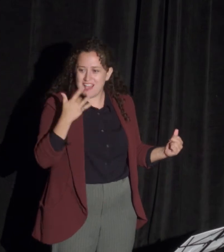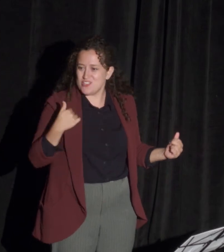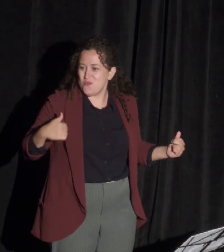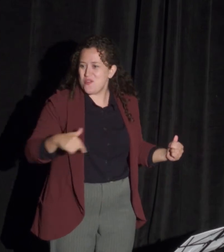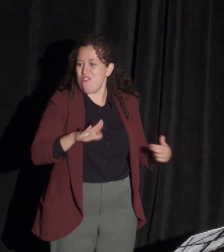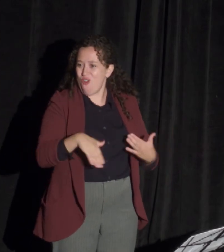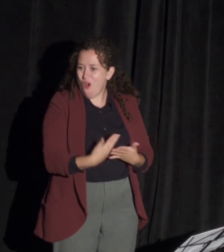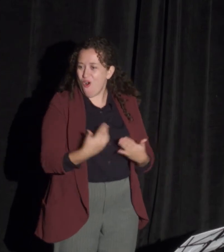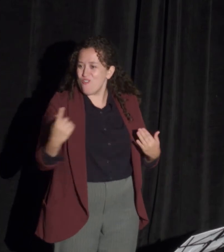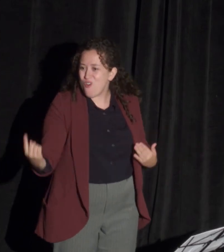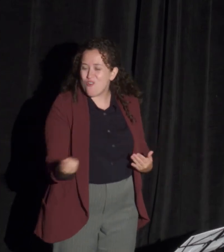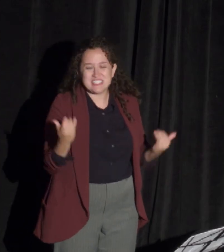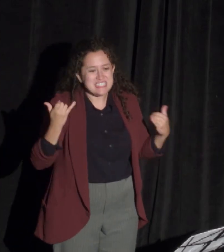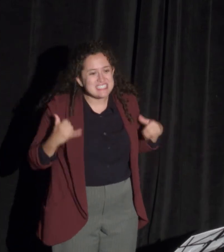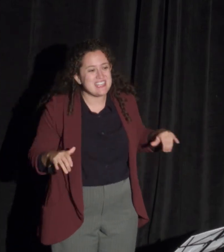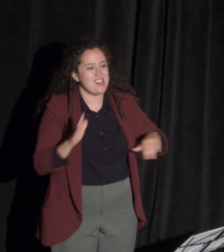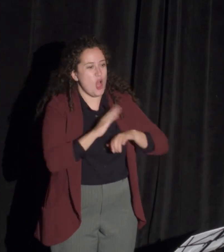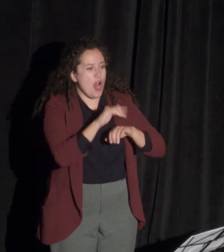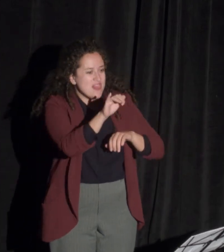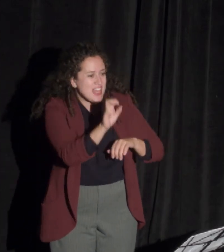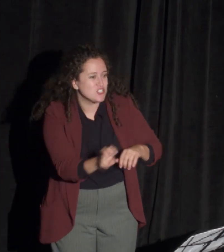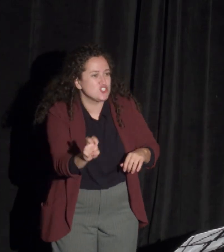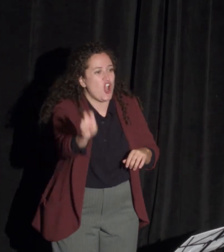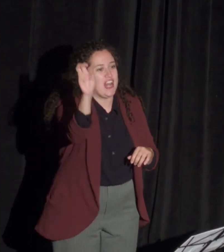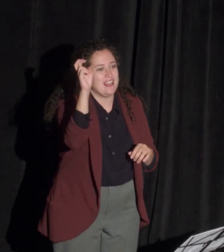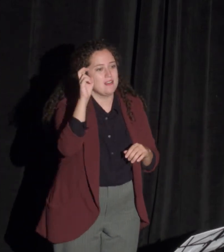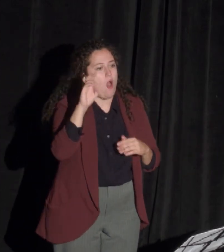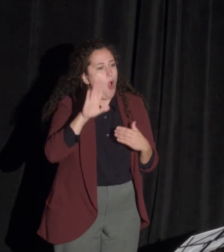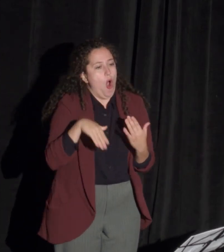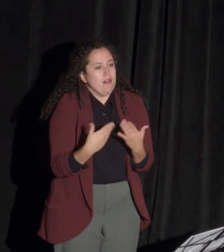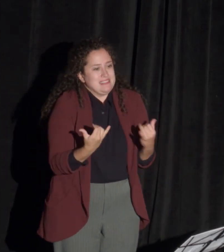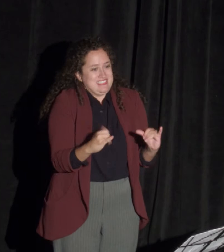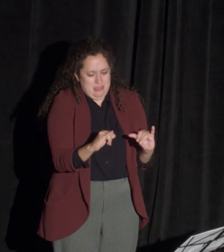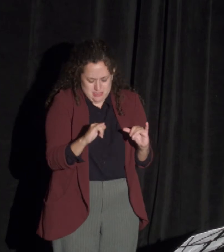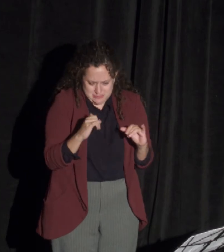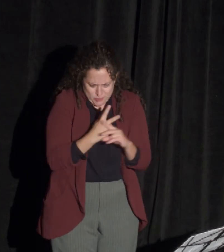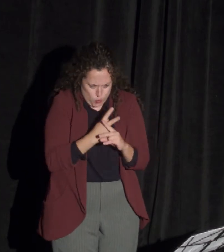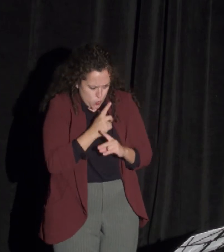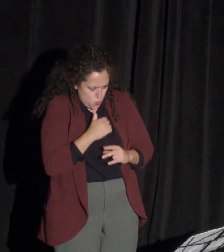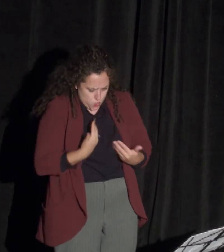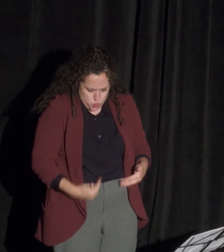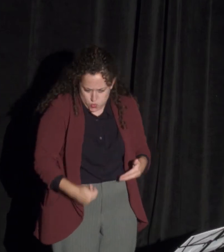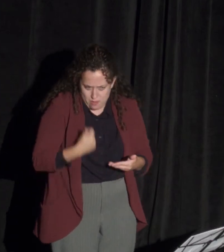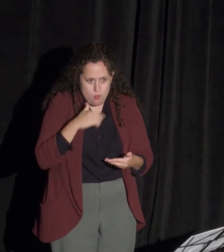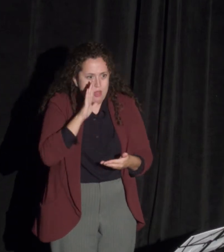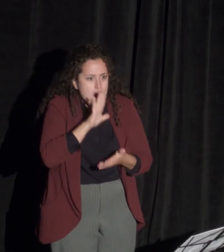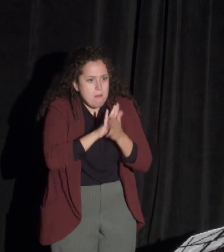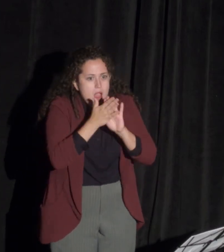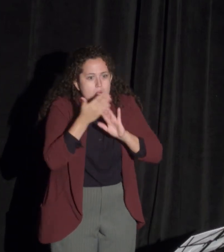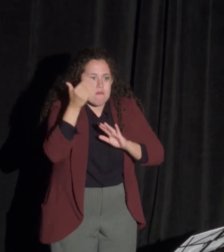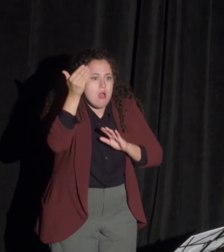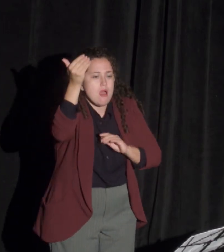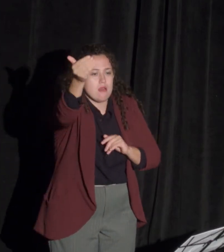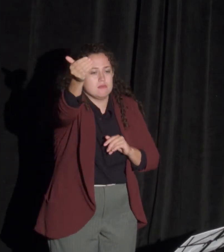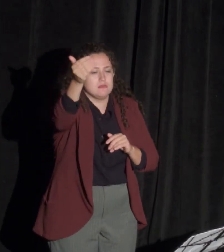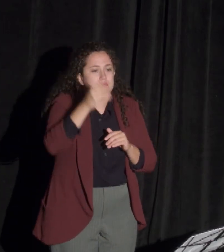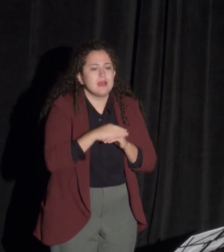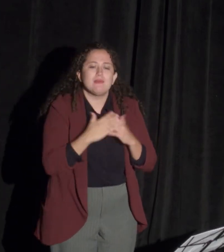journey, all still finding out who we're going to become. And I'm so glad that you've wanted to come on that journey